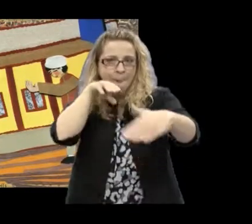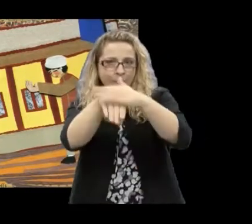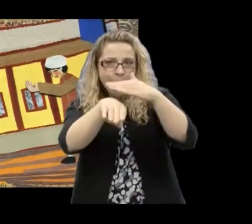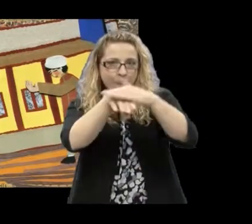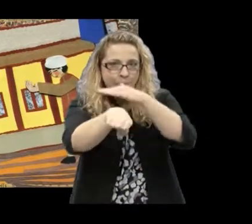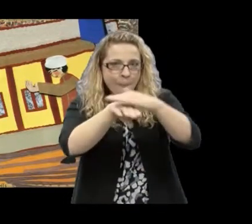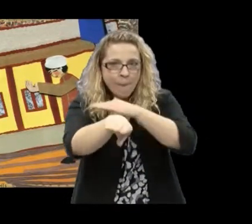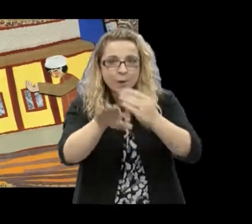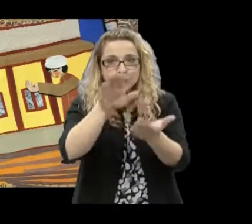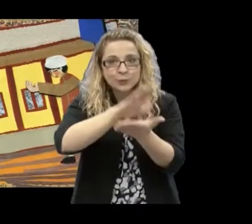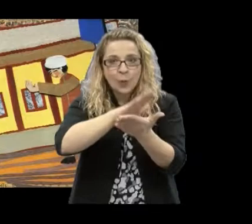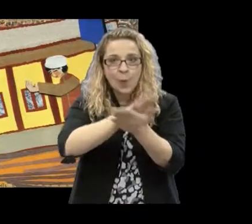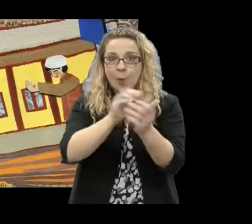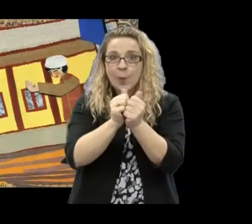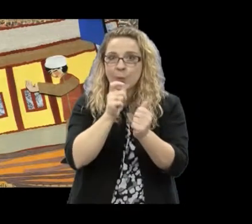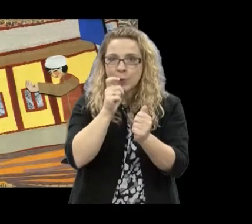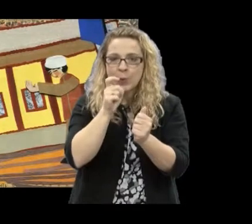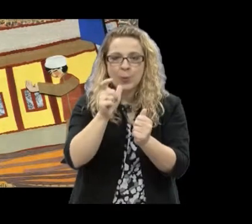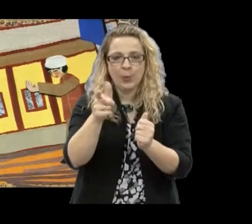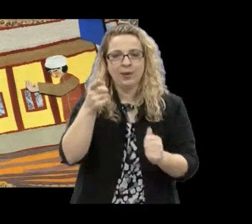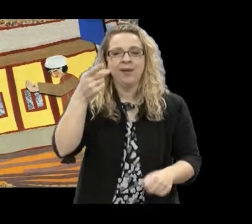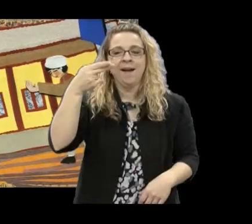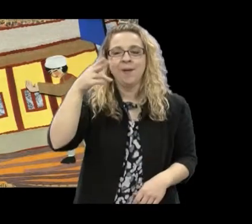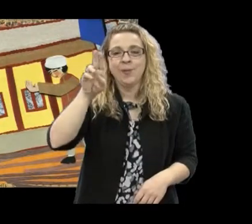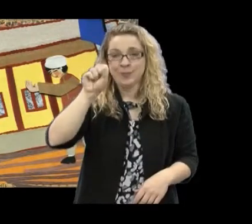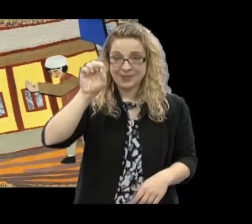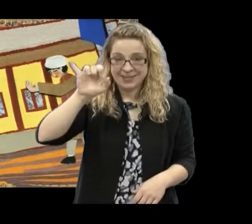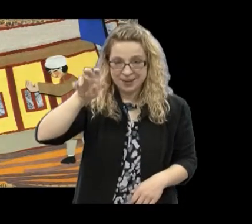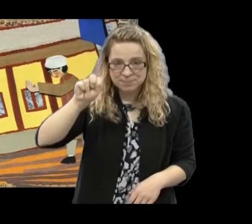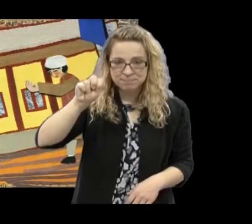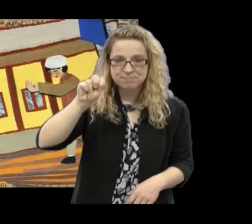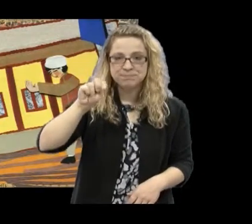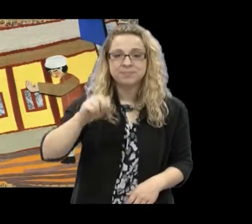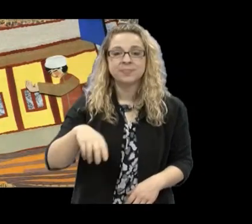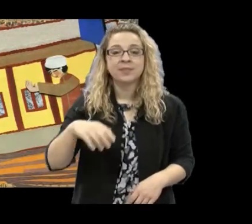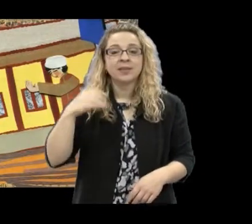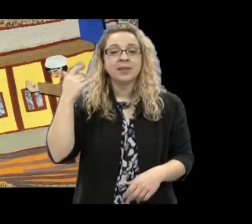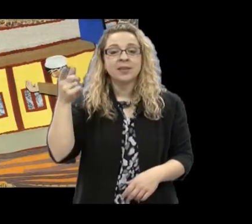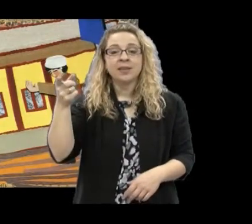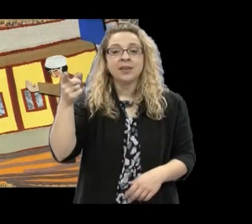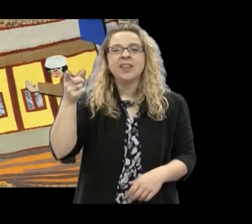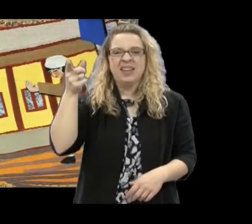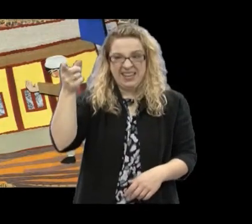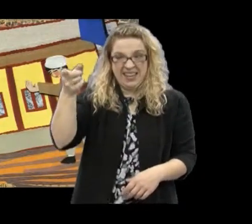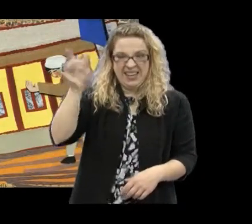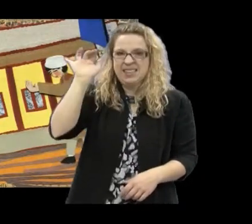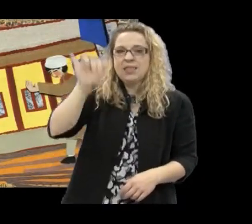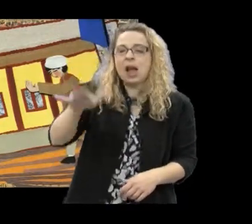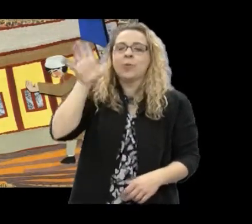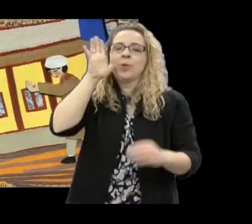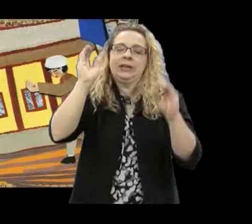We ran into our school with Hussein, who now would come to teach us every